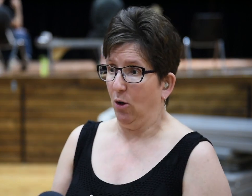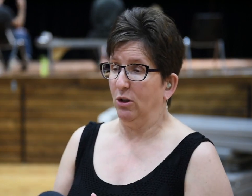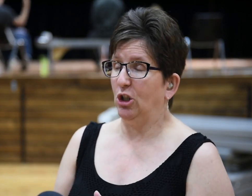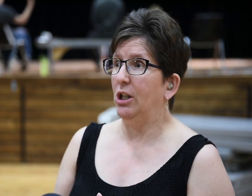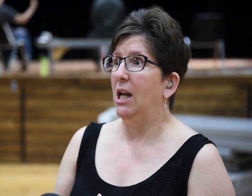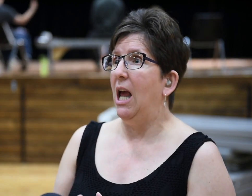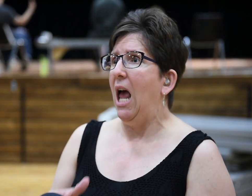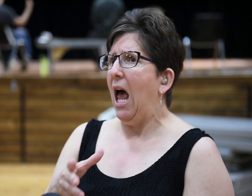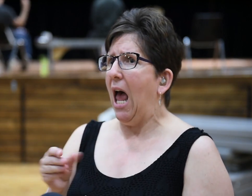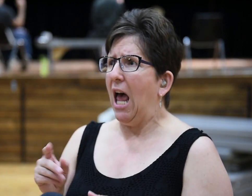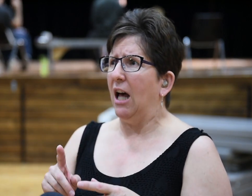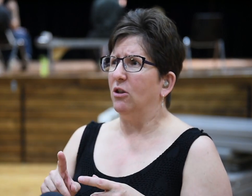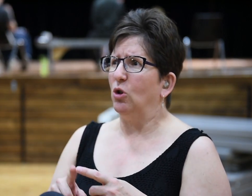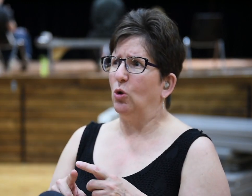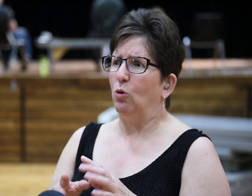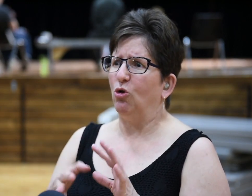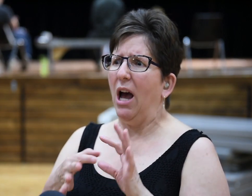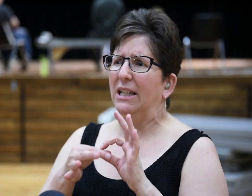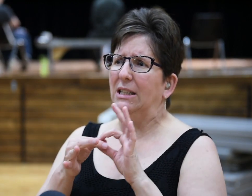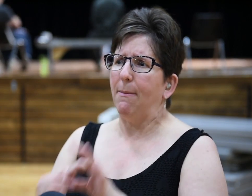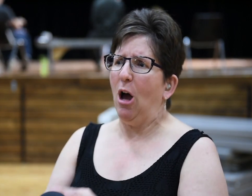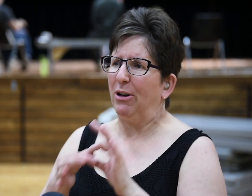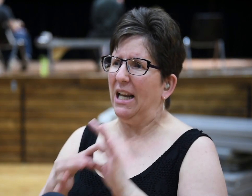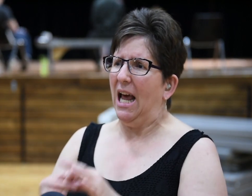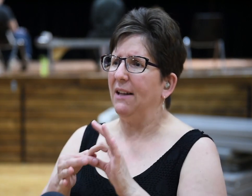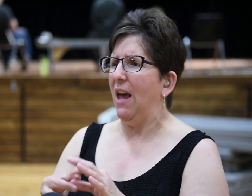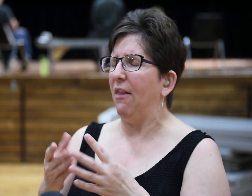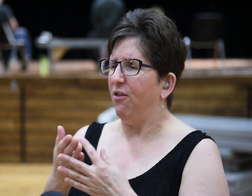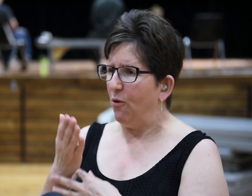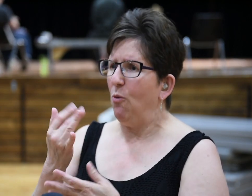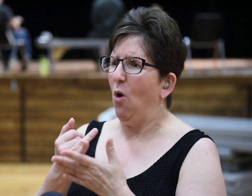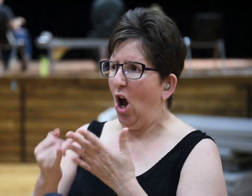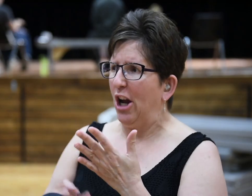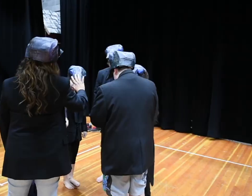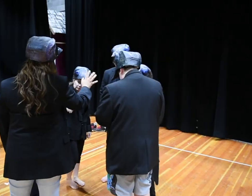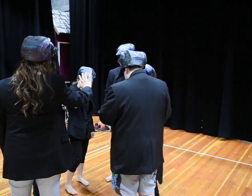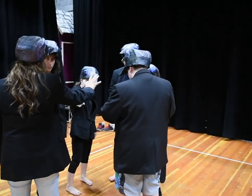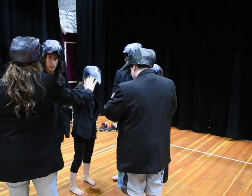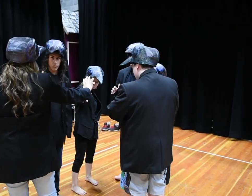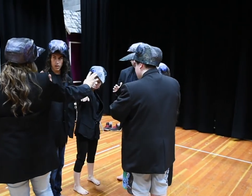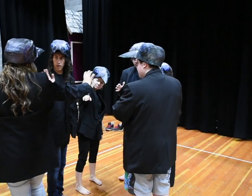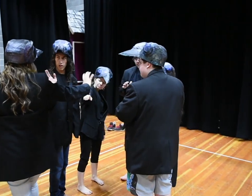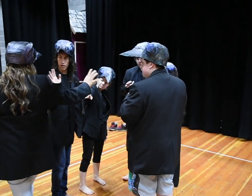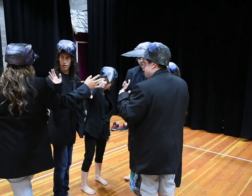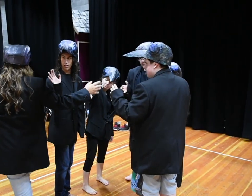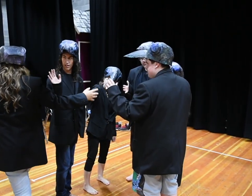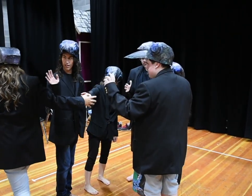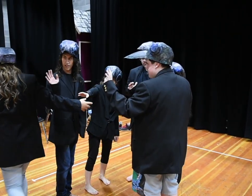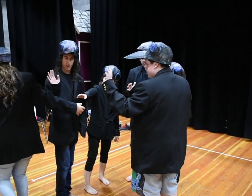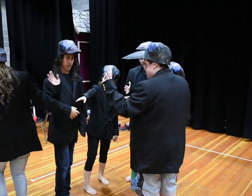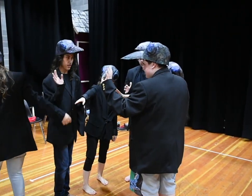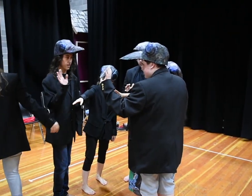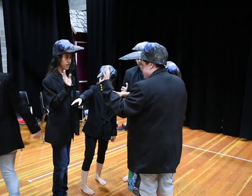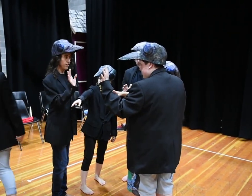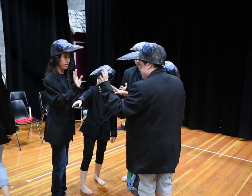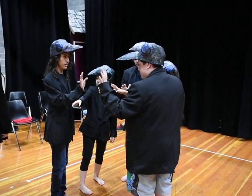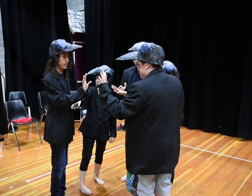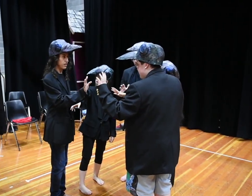language, and to try to somehow connect that through art so they can improve their reading and writing skills.